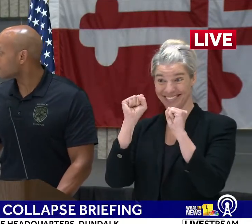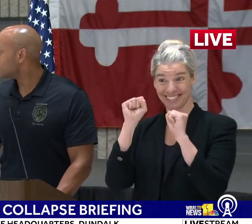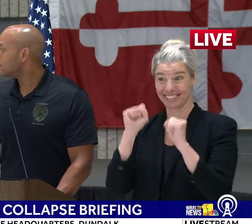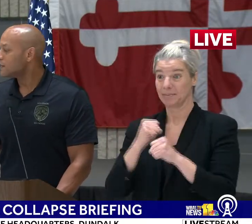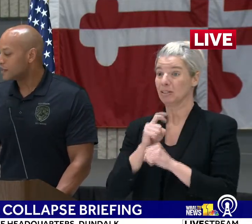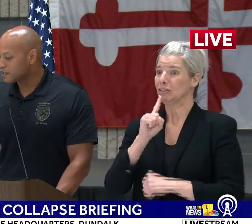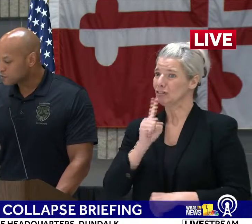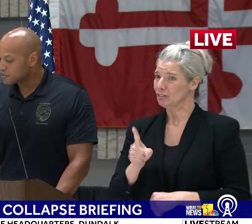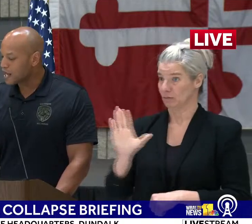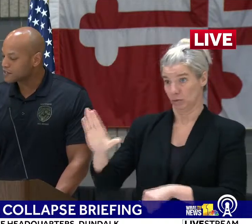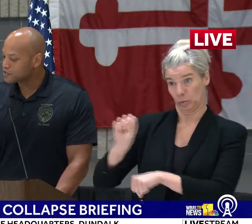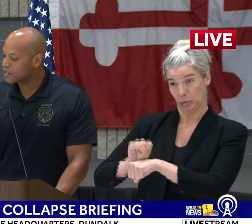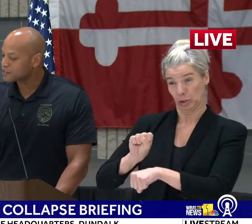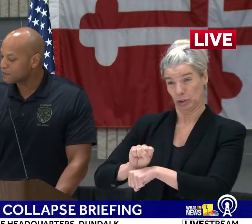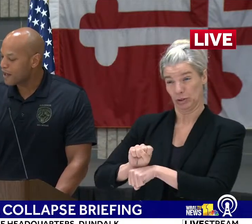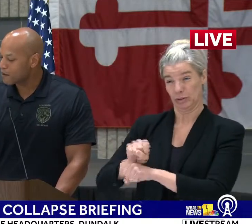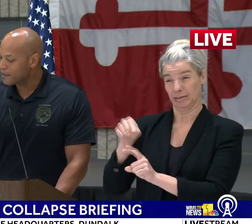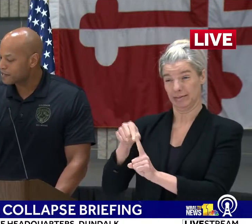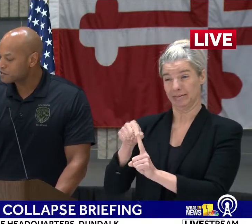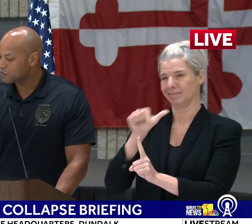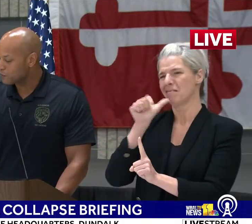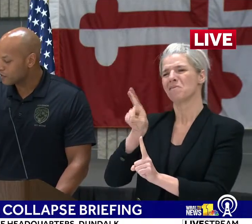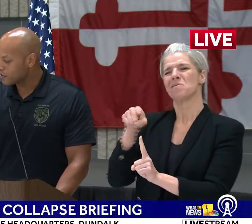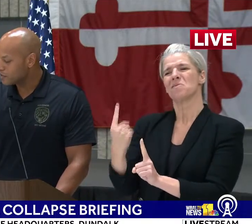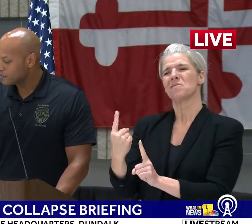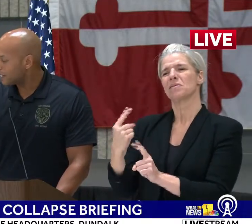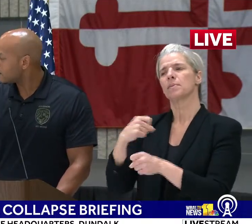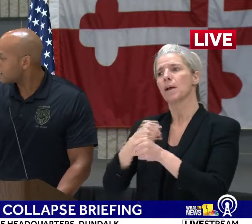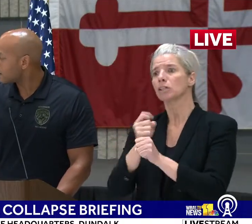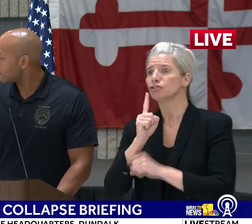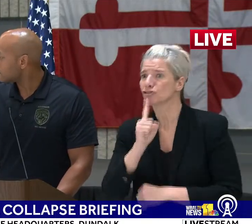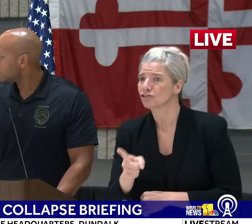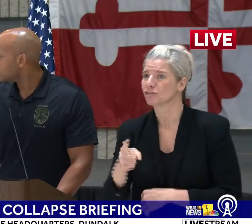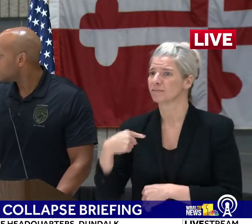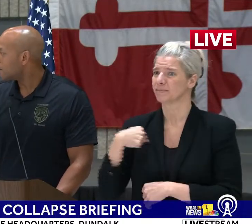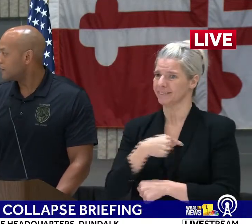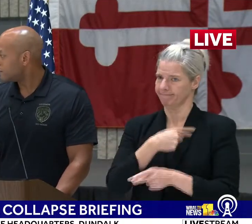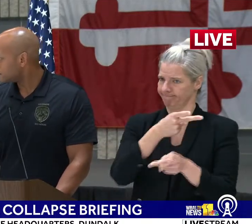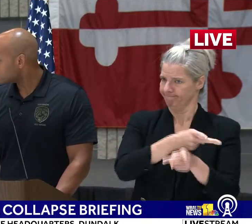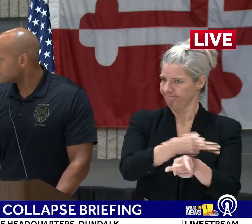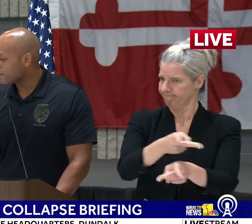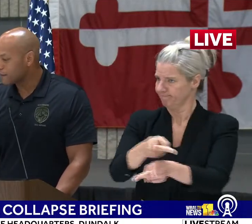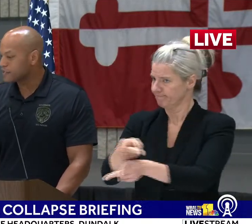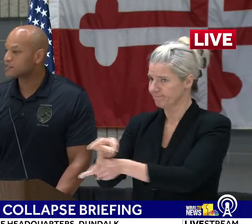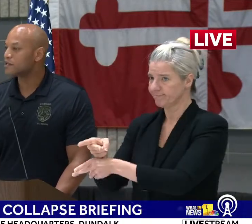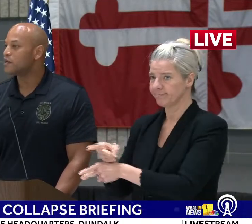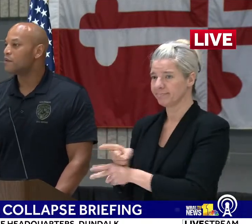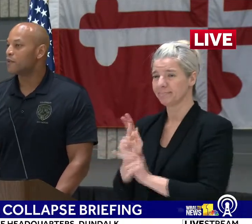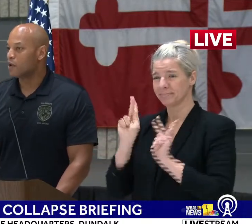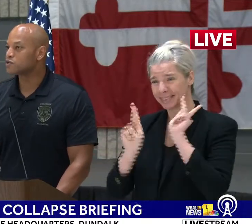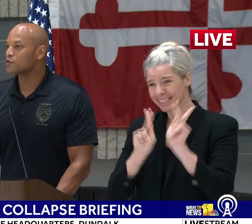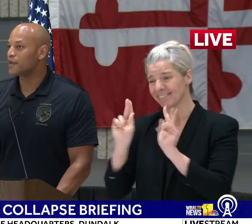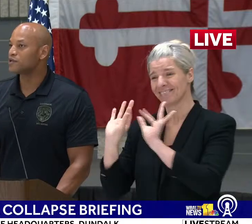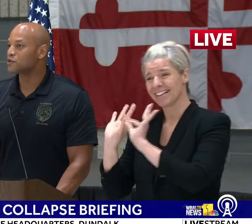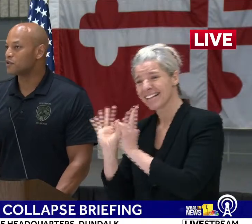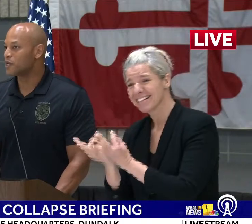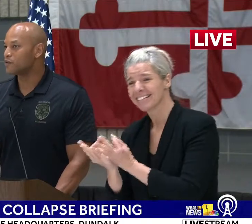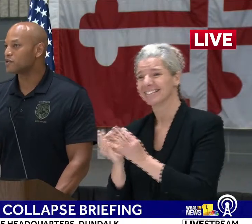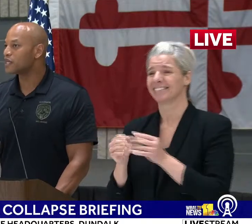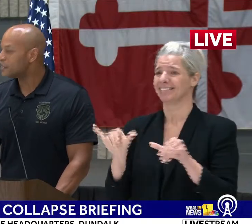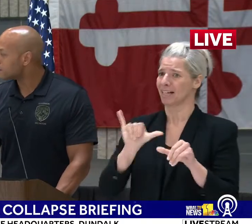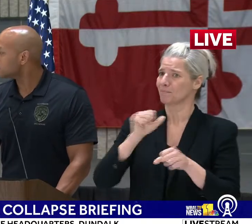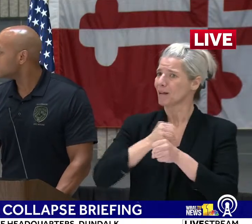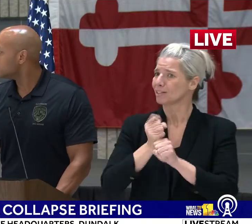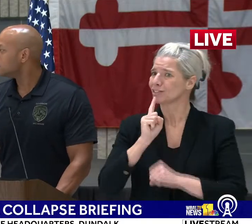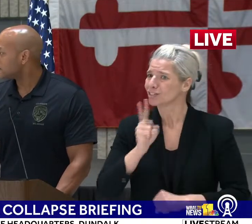sure with your work that this was not just about making sure that we're taking care of the individuals and the families, but also making